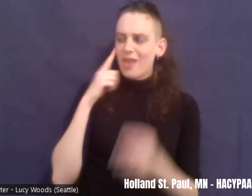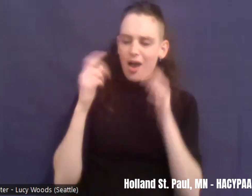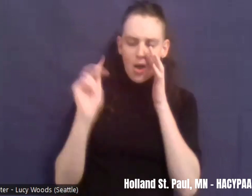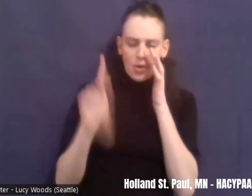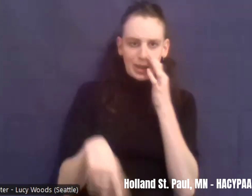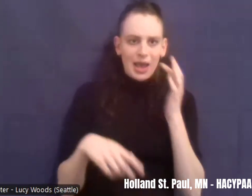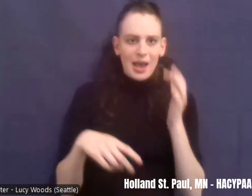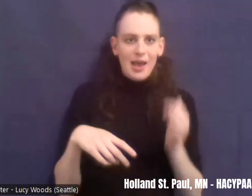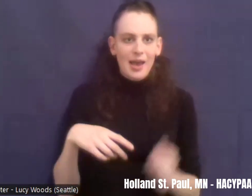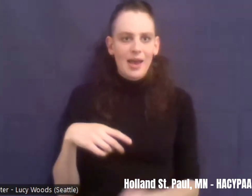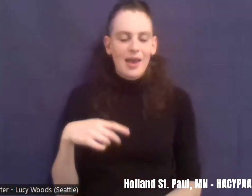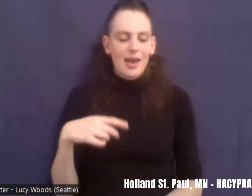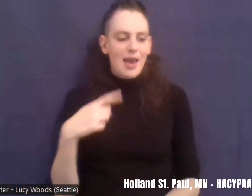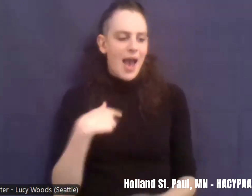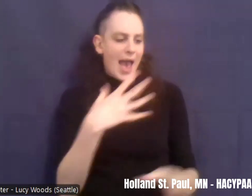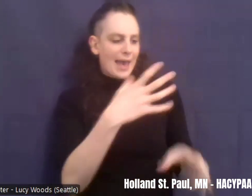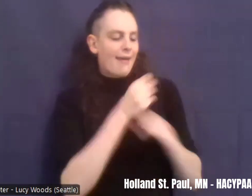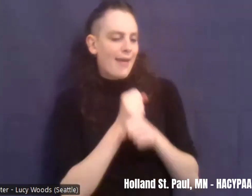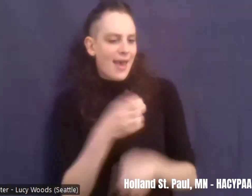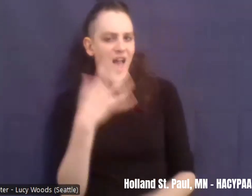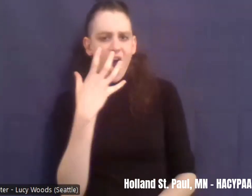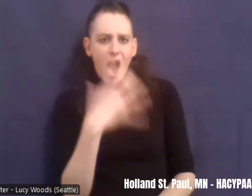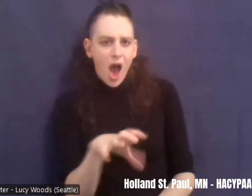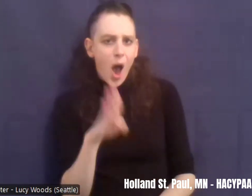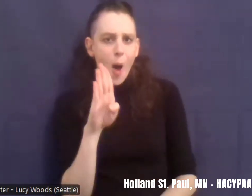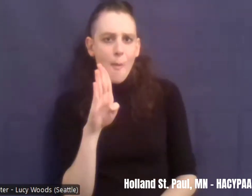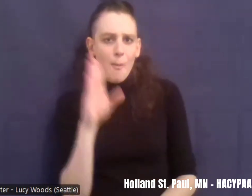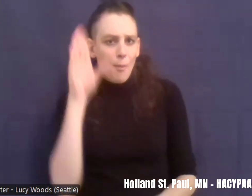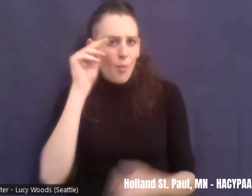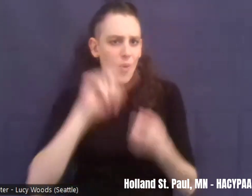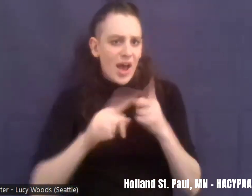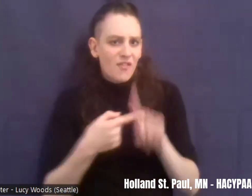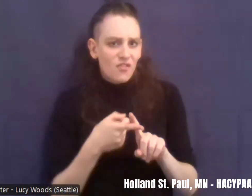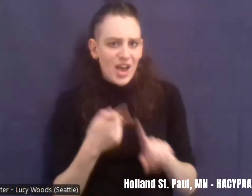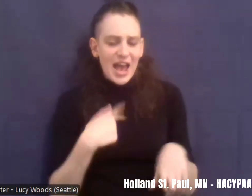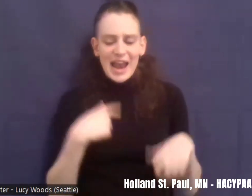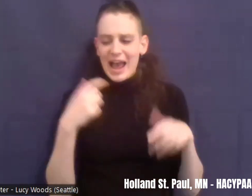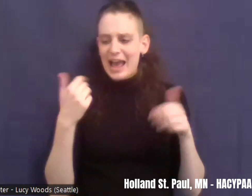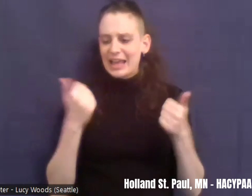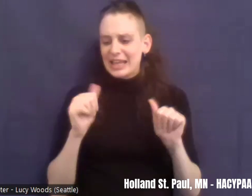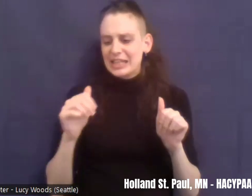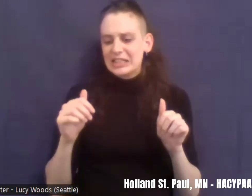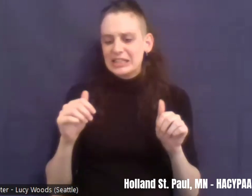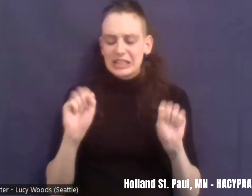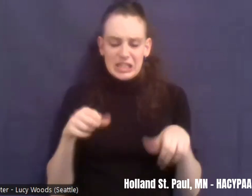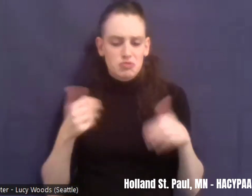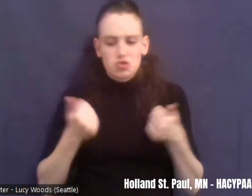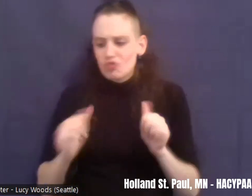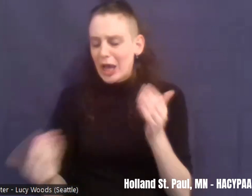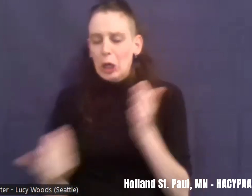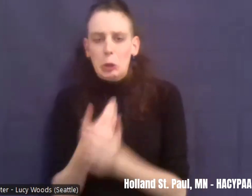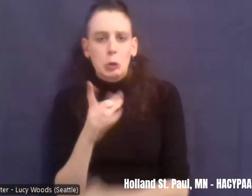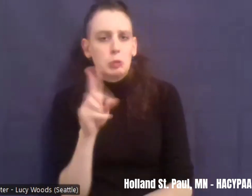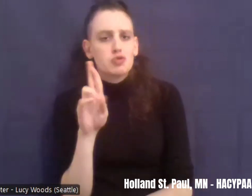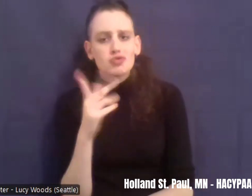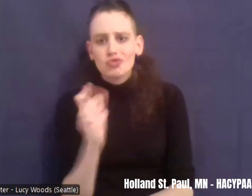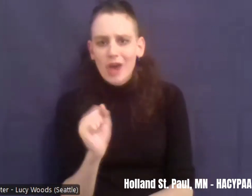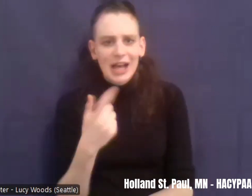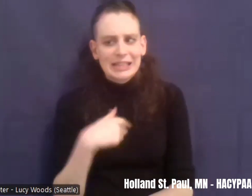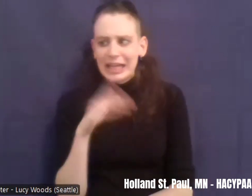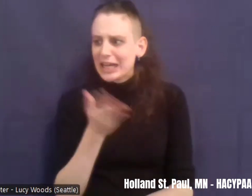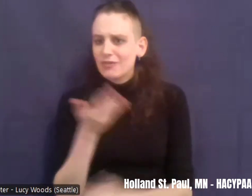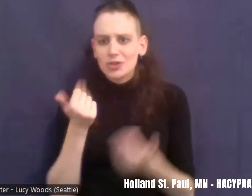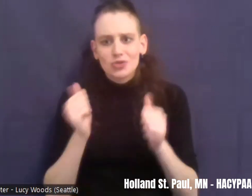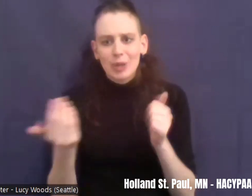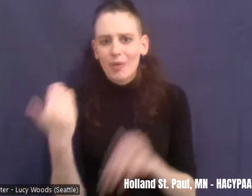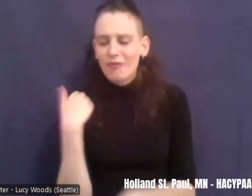get like a hot boyfriend. I'll like probably get to do some like drugs I've never gotten to try. Like I'm really into that. And